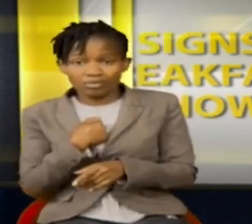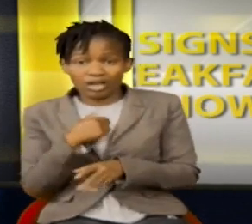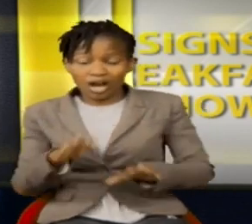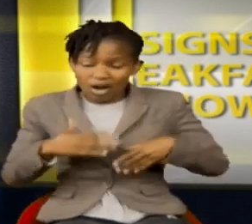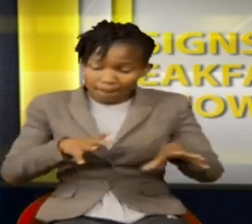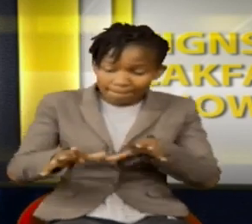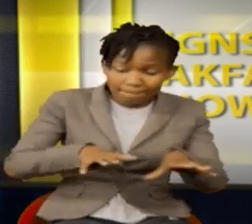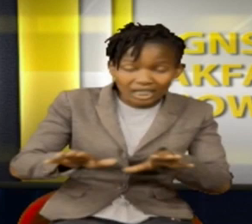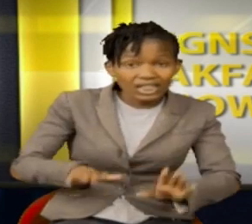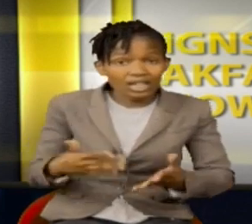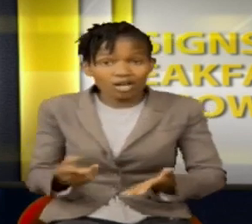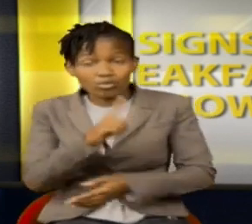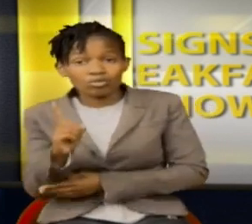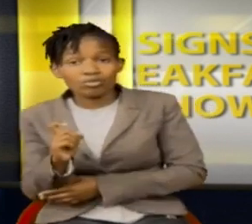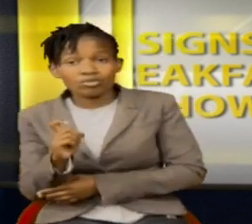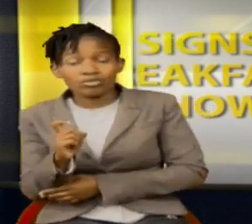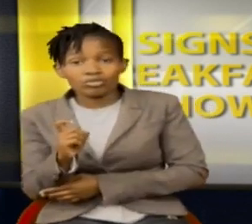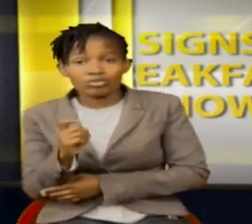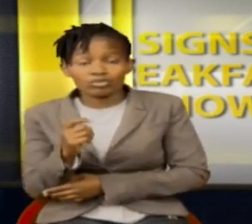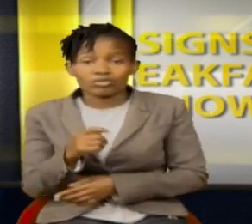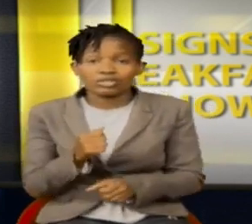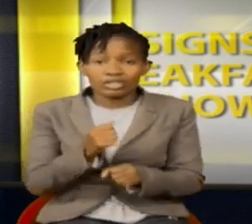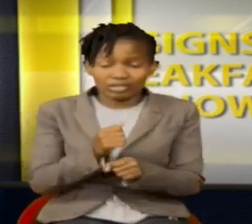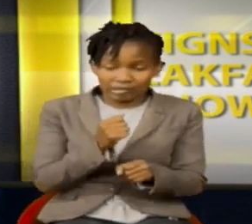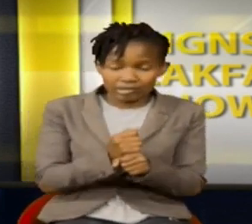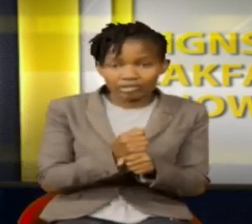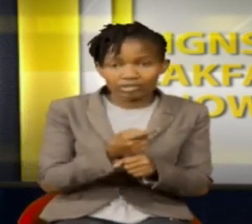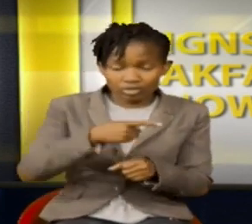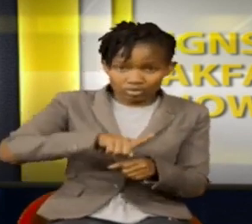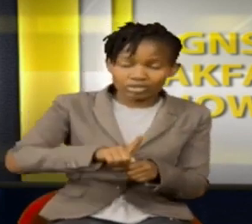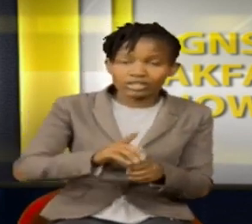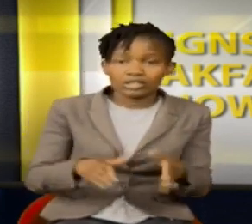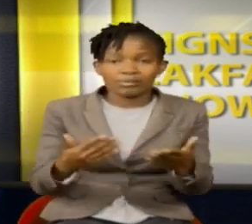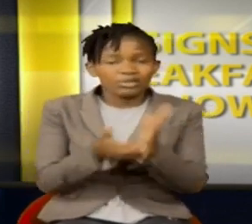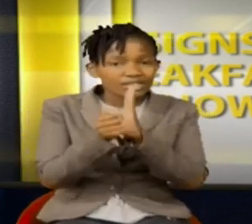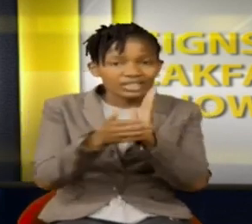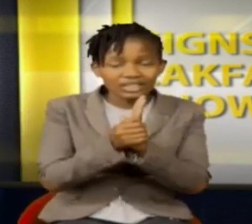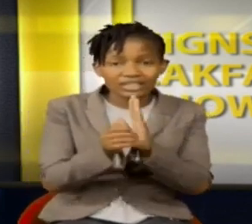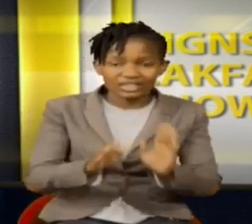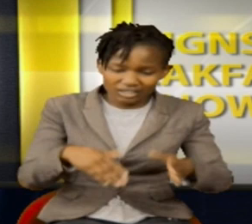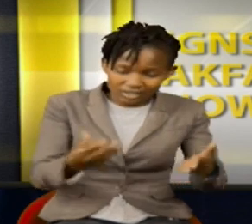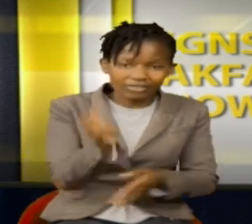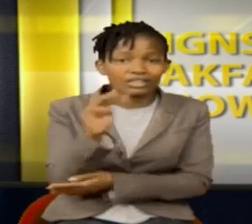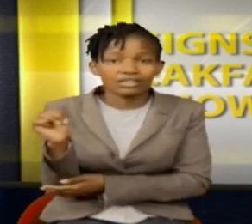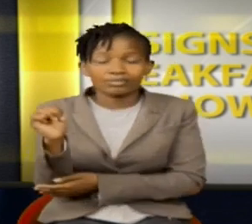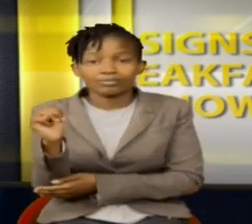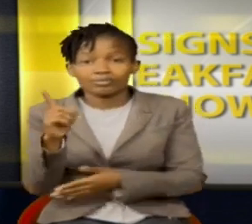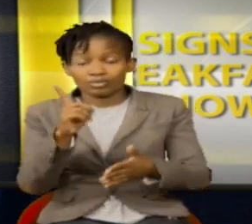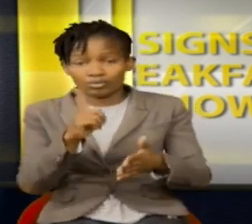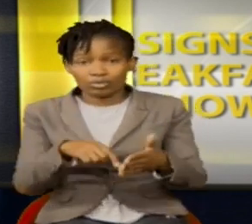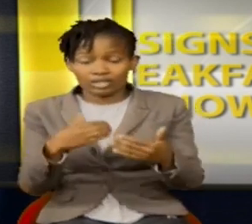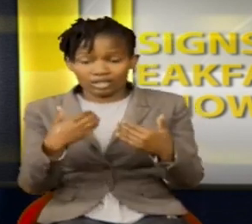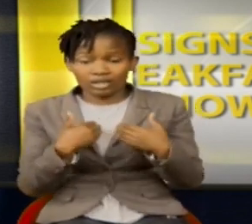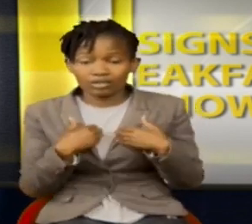such things. Yeah. So Hustle Yako is about imparting skills. Okay. Soft skills, communication skills, marketing skills, brand skills, whatever. Yes. That has to do